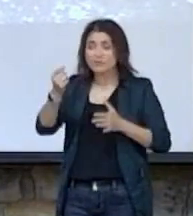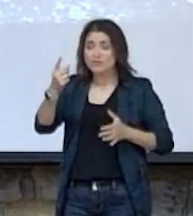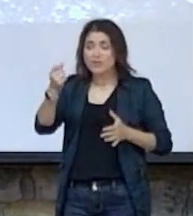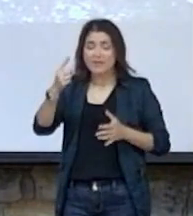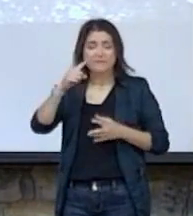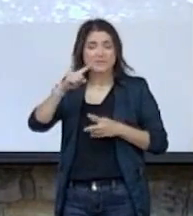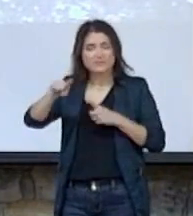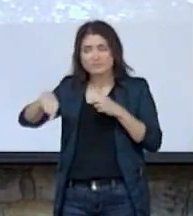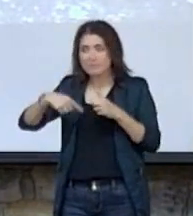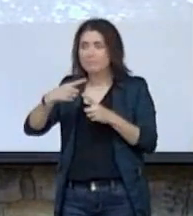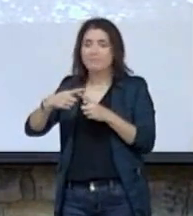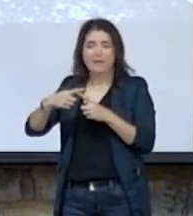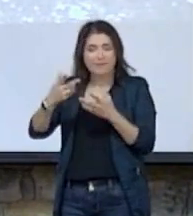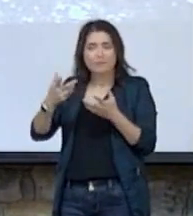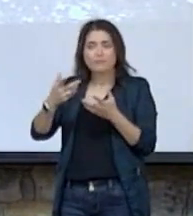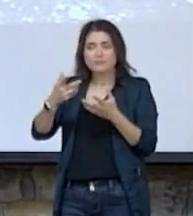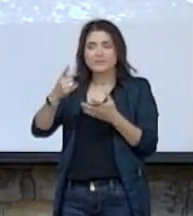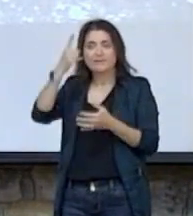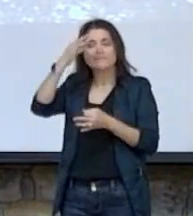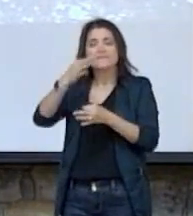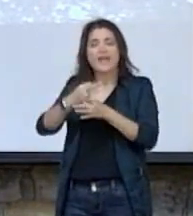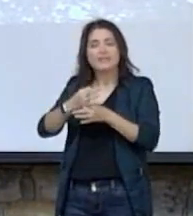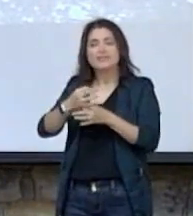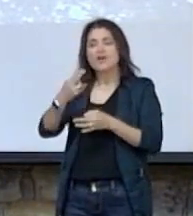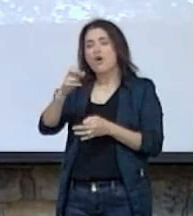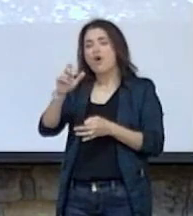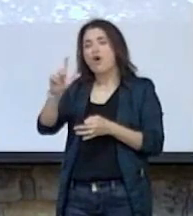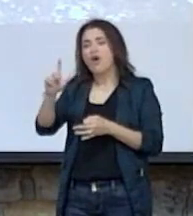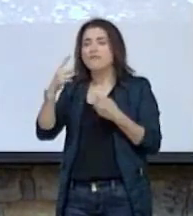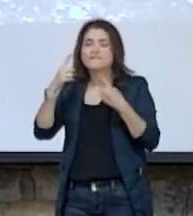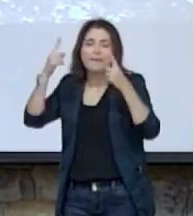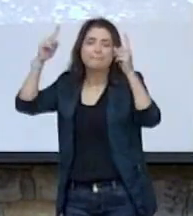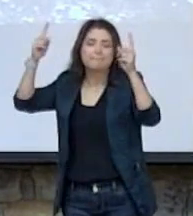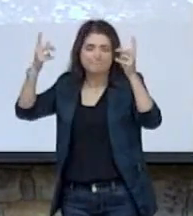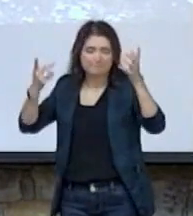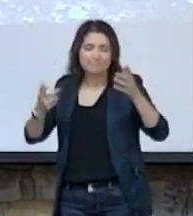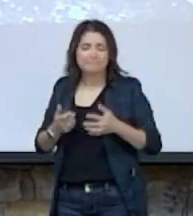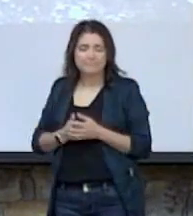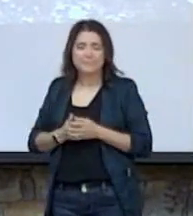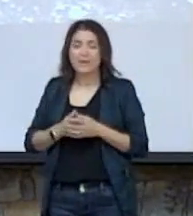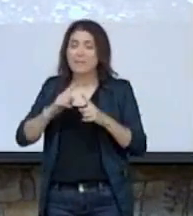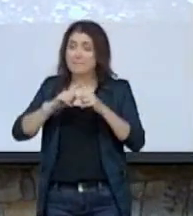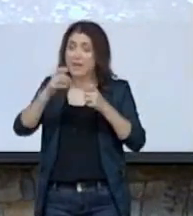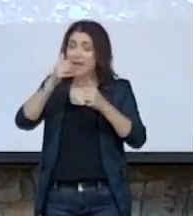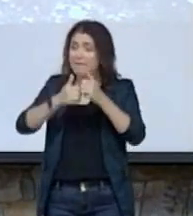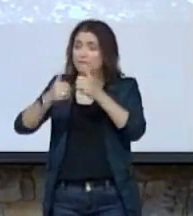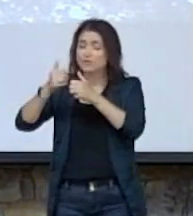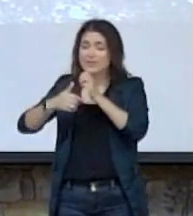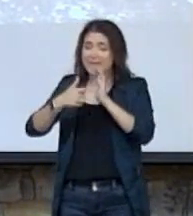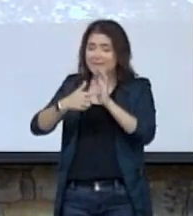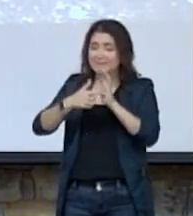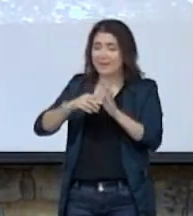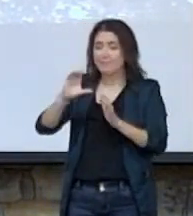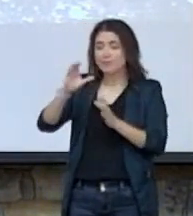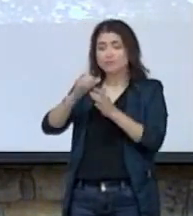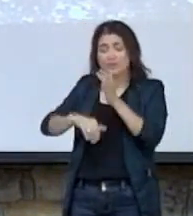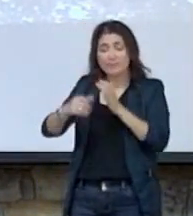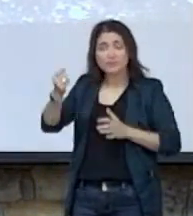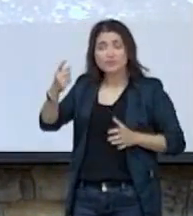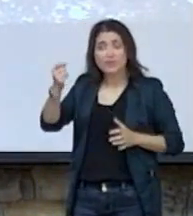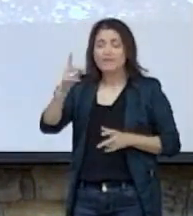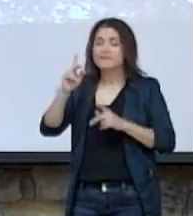faithfulness. We often refer to it as Faith's Hall of Fame. But every example there are people that